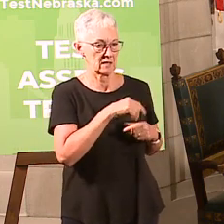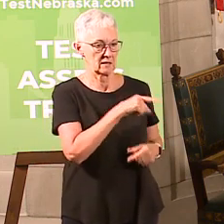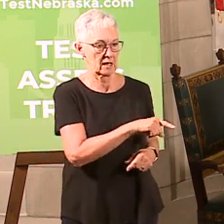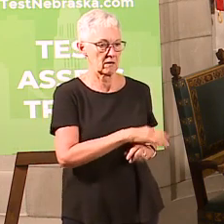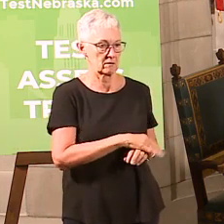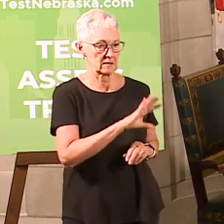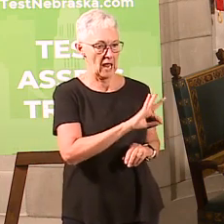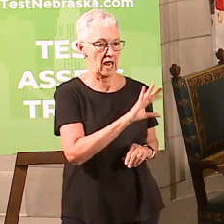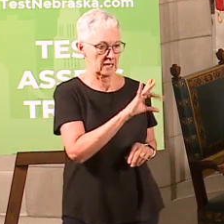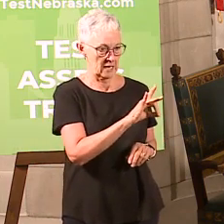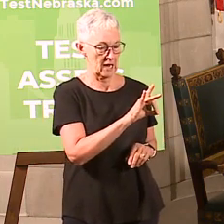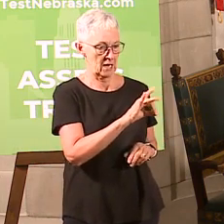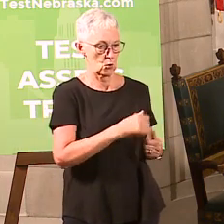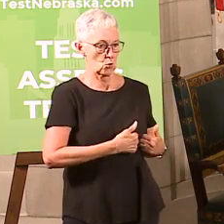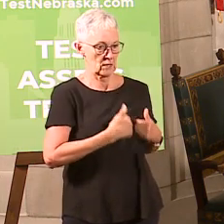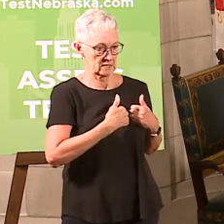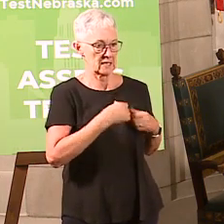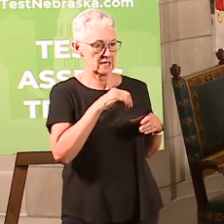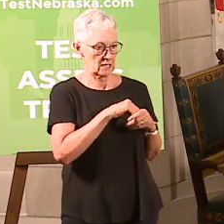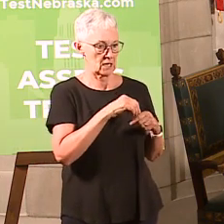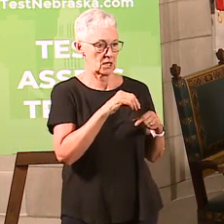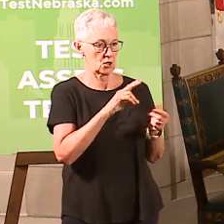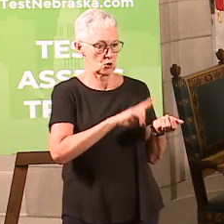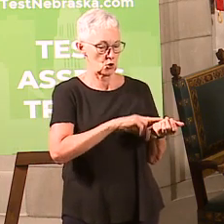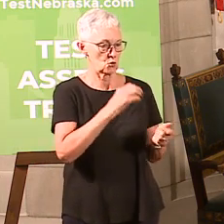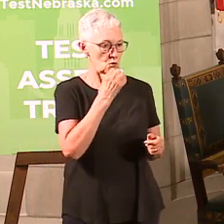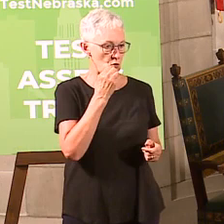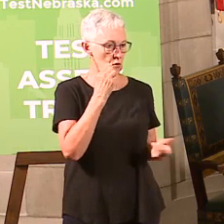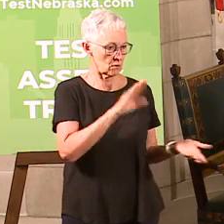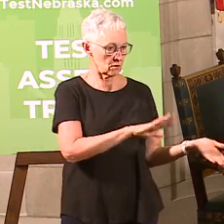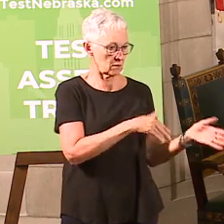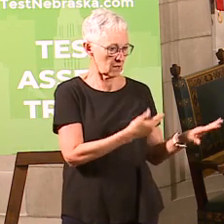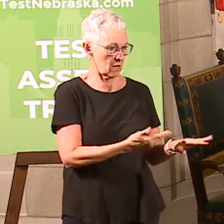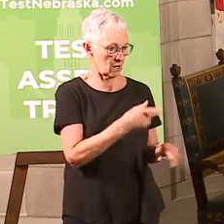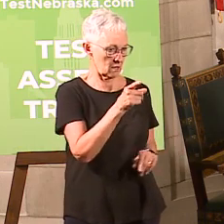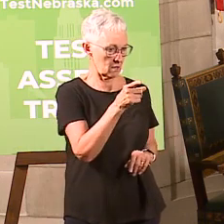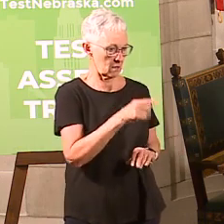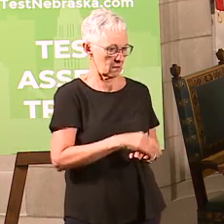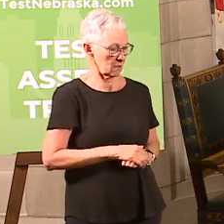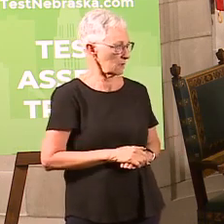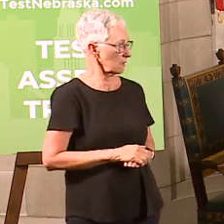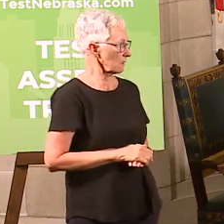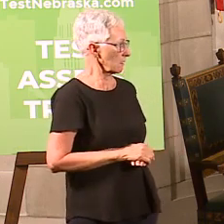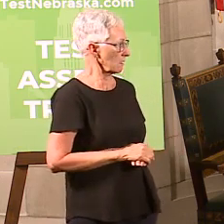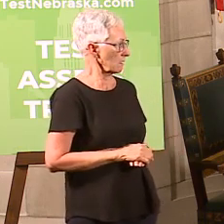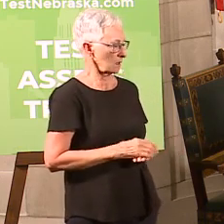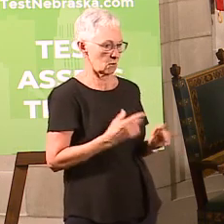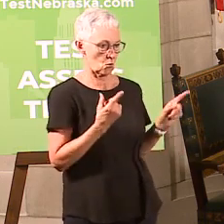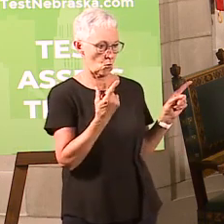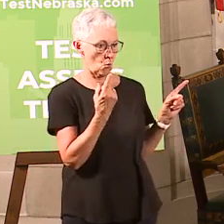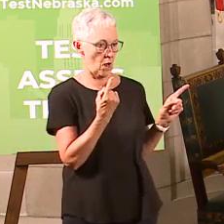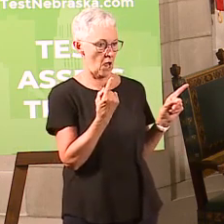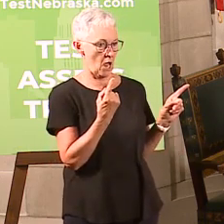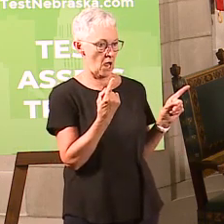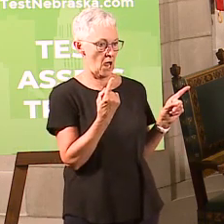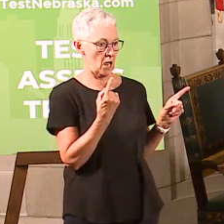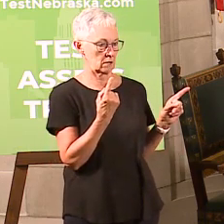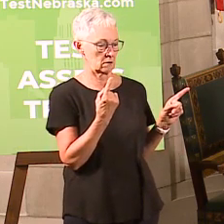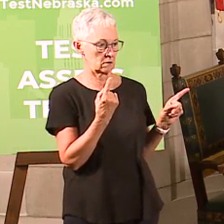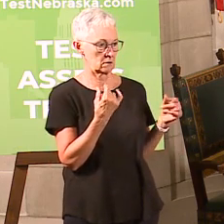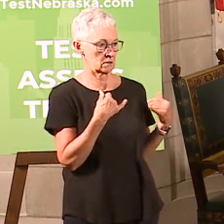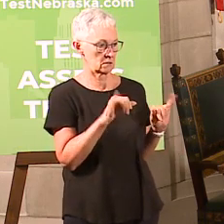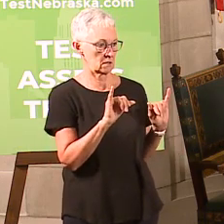of long-term care facility have died. Are there any pending? There is one pending at this time.